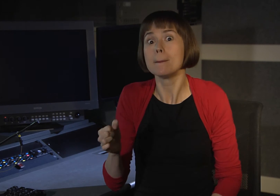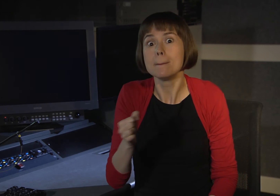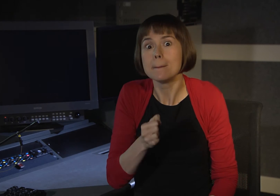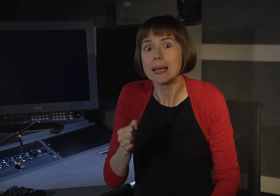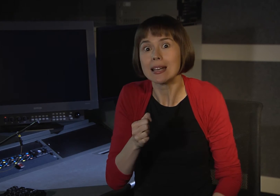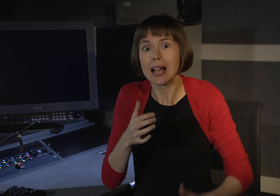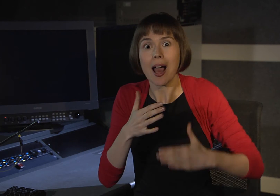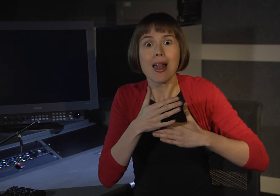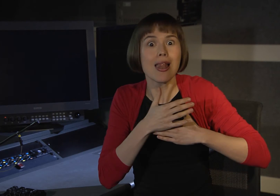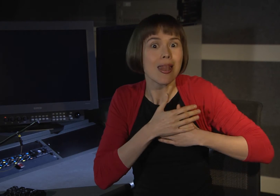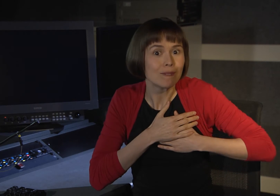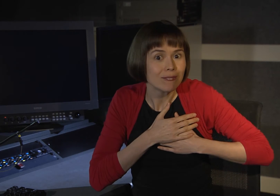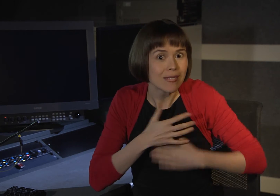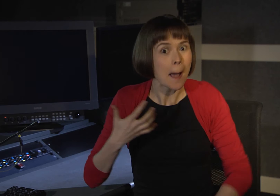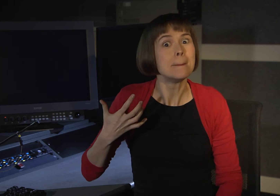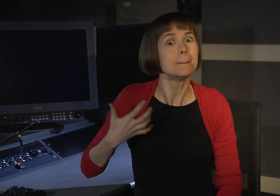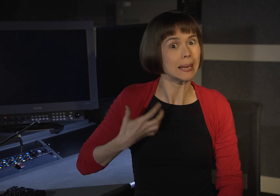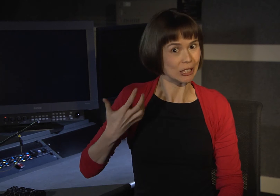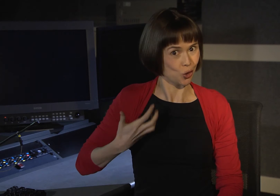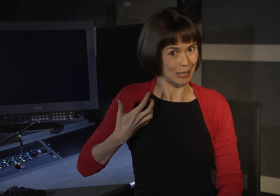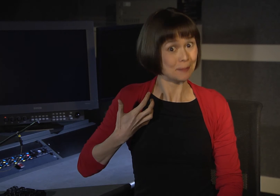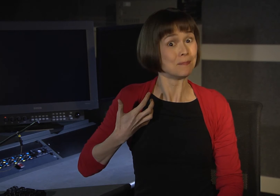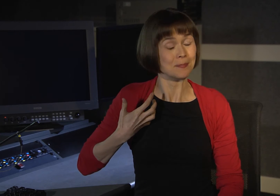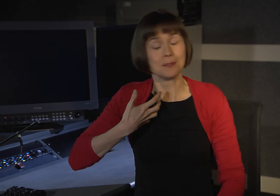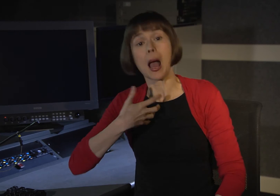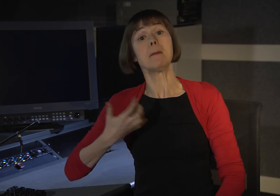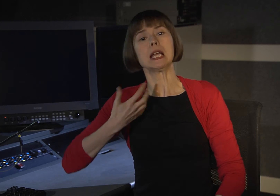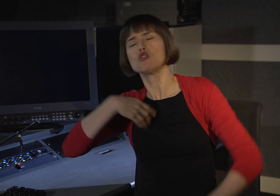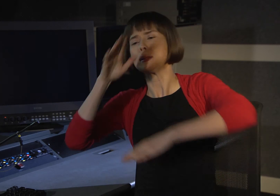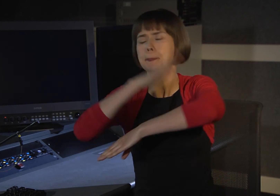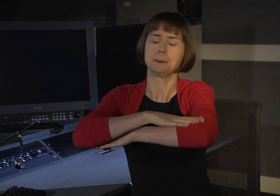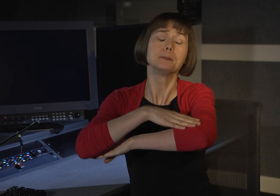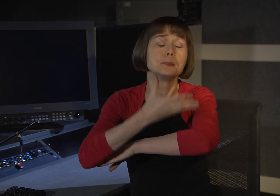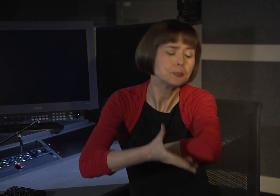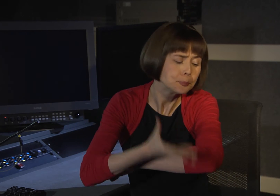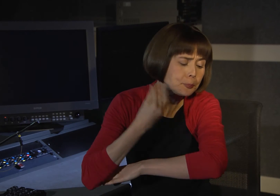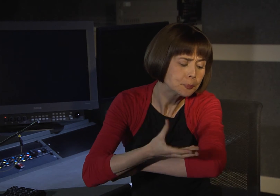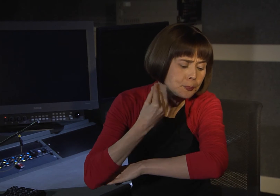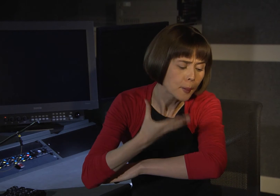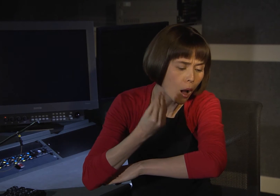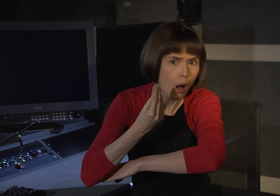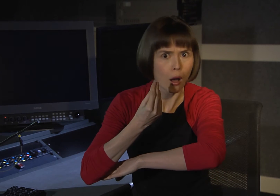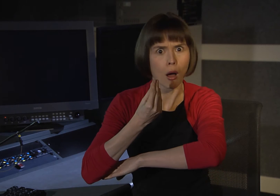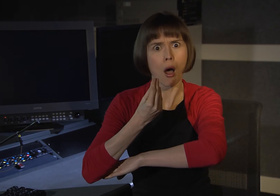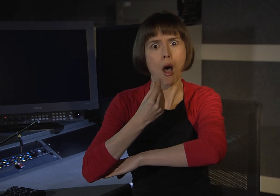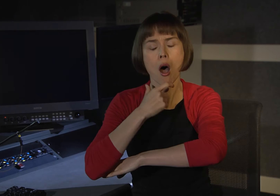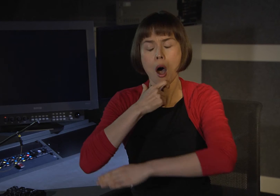conversation about how they know that Benedick loves Beatrice. And of course, Beatrice, from the top of the